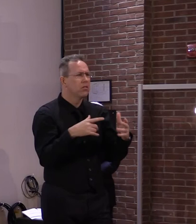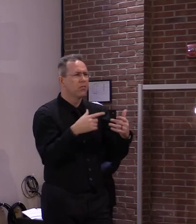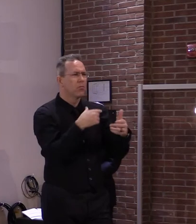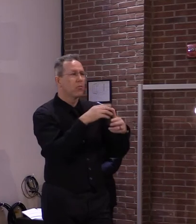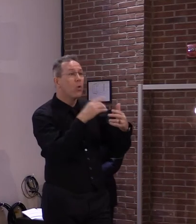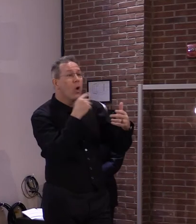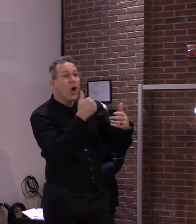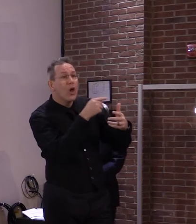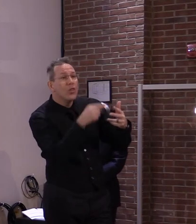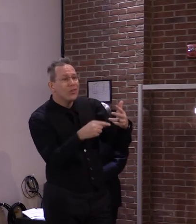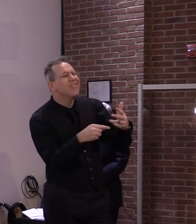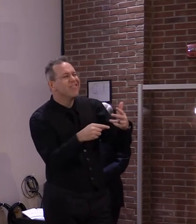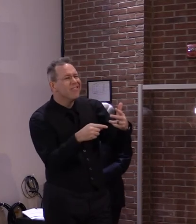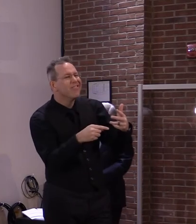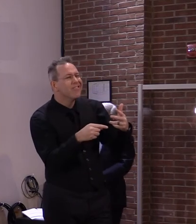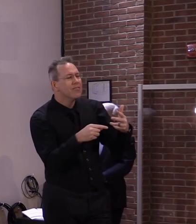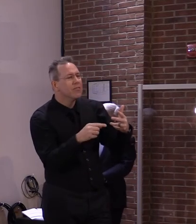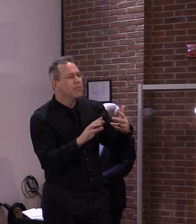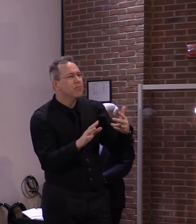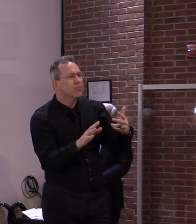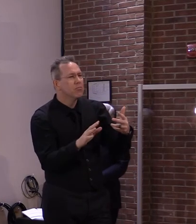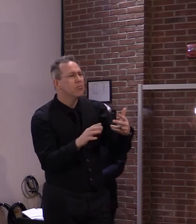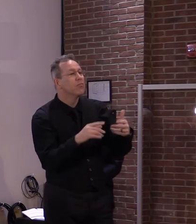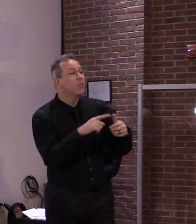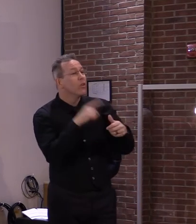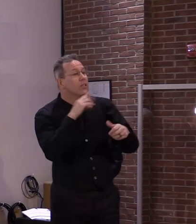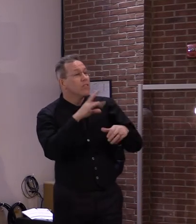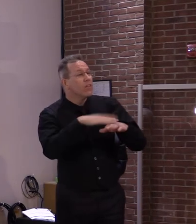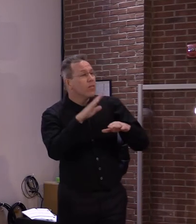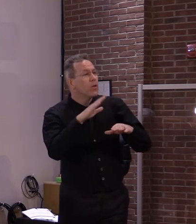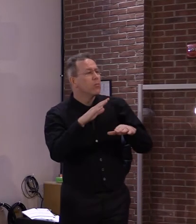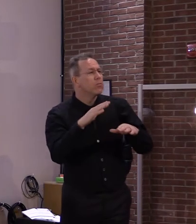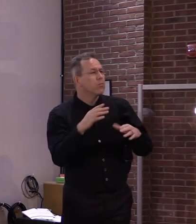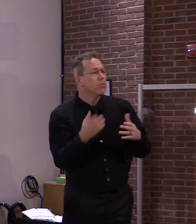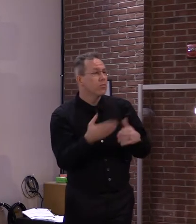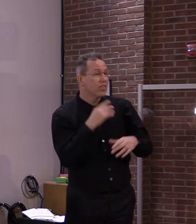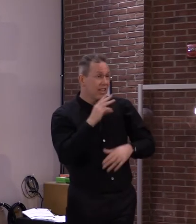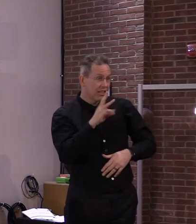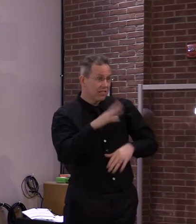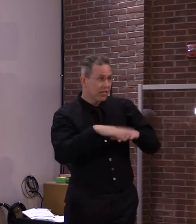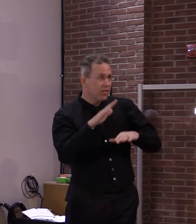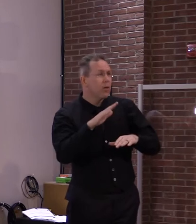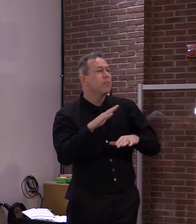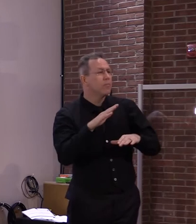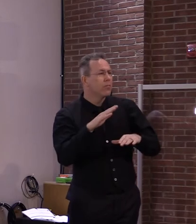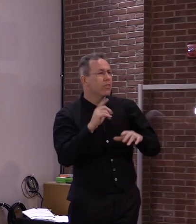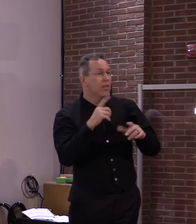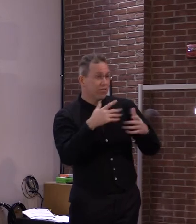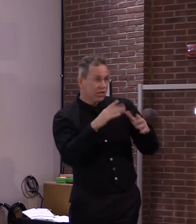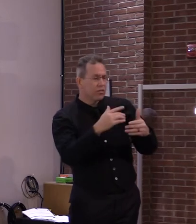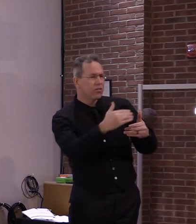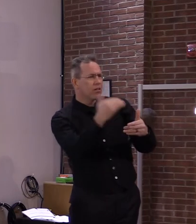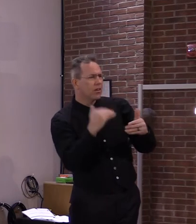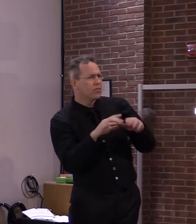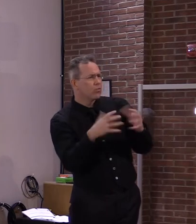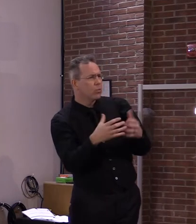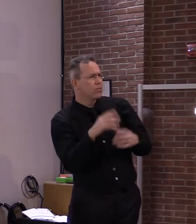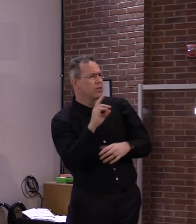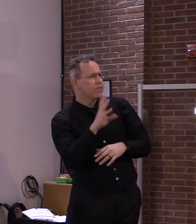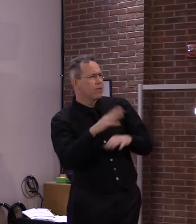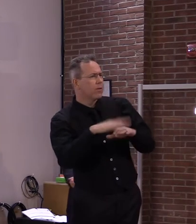the the age banding 65 and over and that'll be the next next phase we go into commissioner